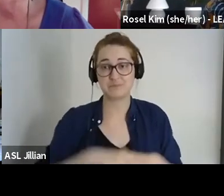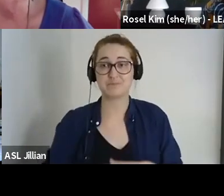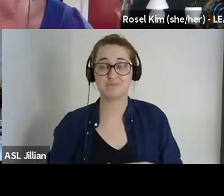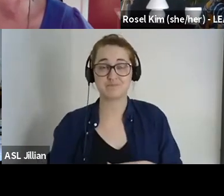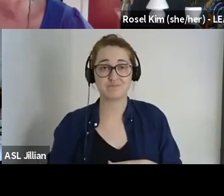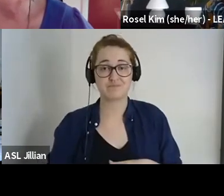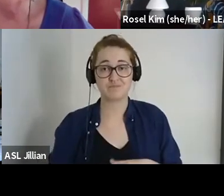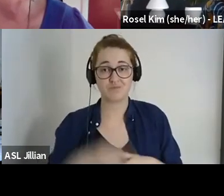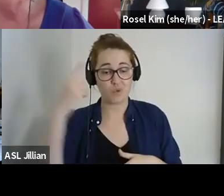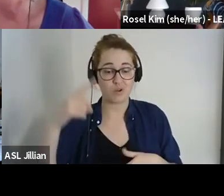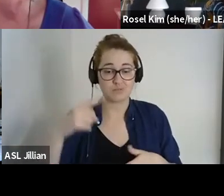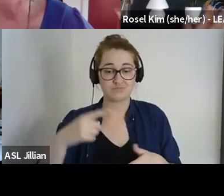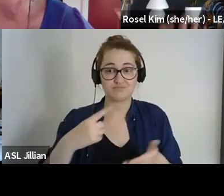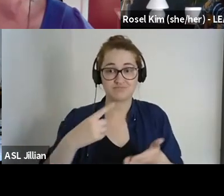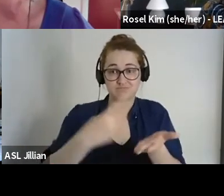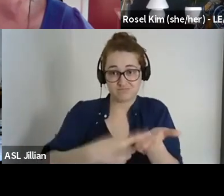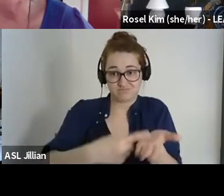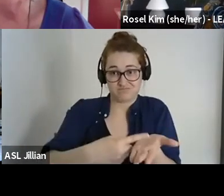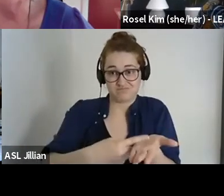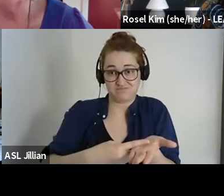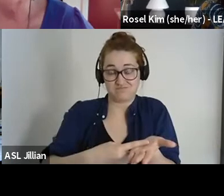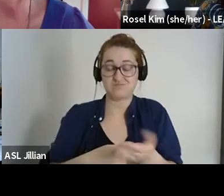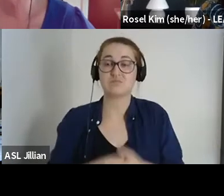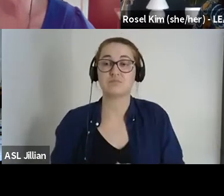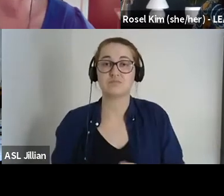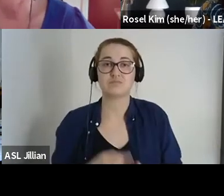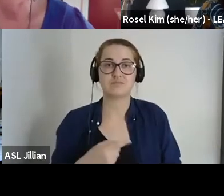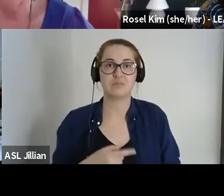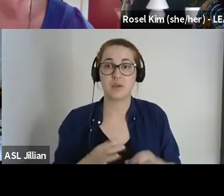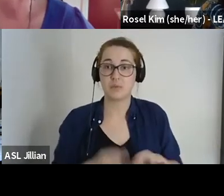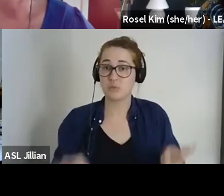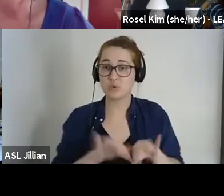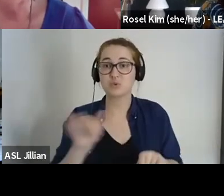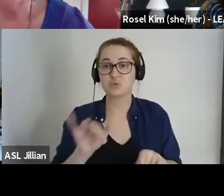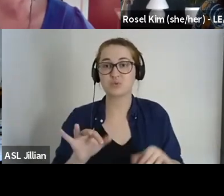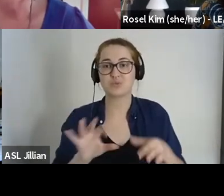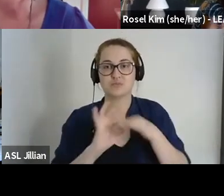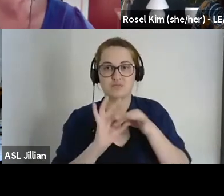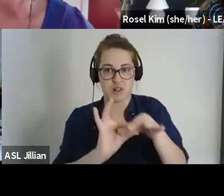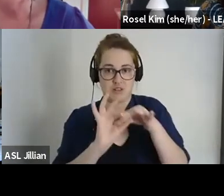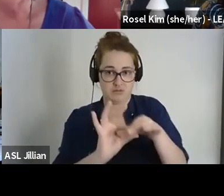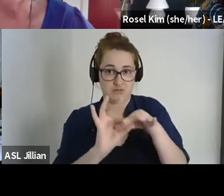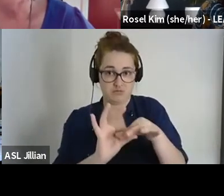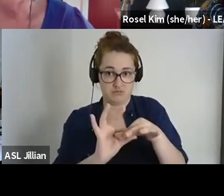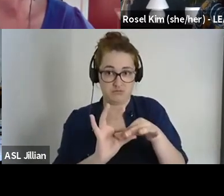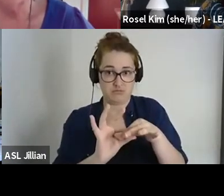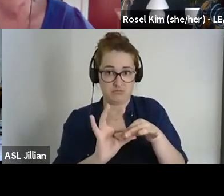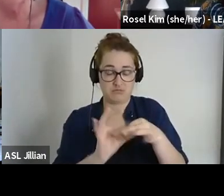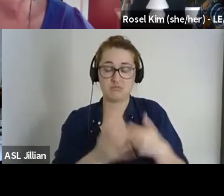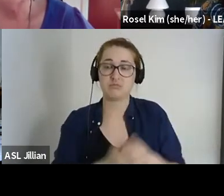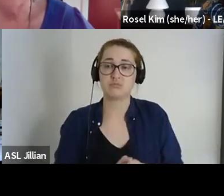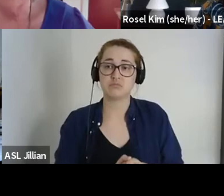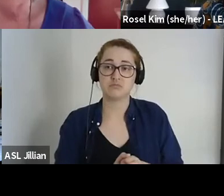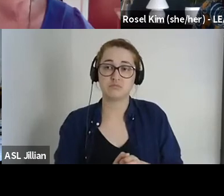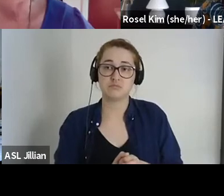creating dialogue. And I think you have to create the relationships, you know, together in order